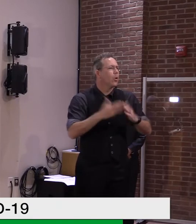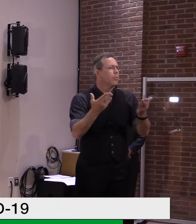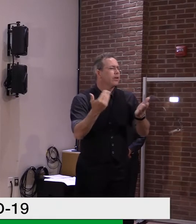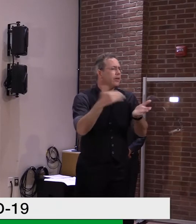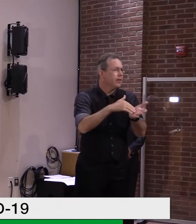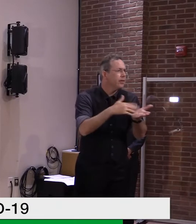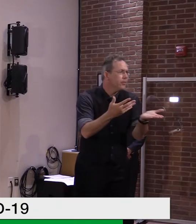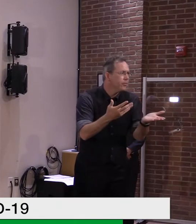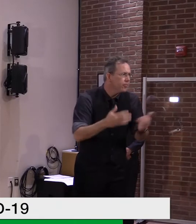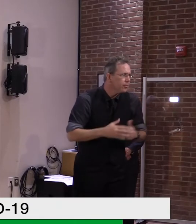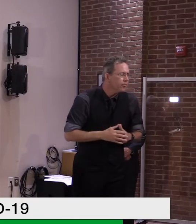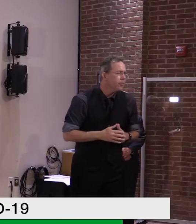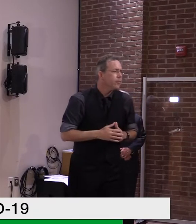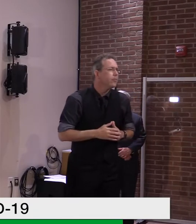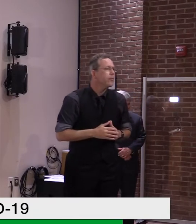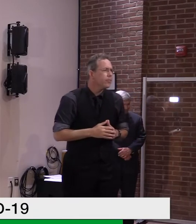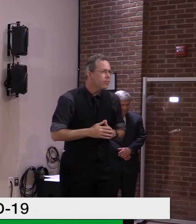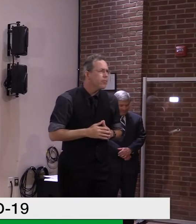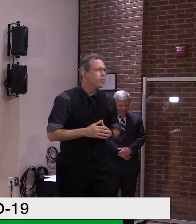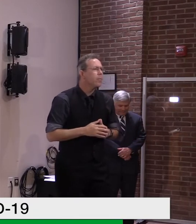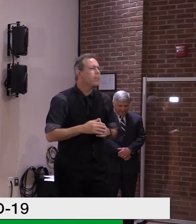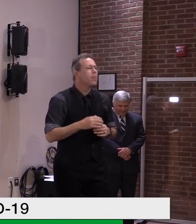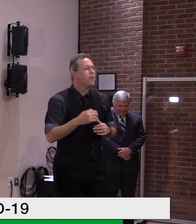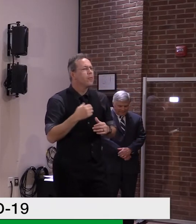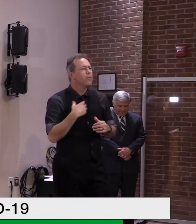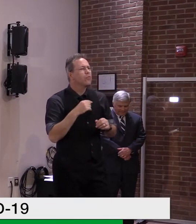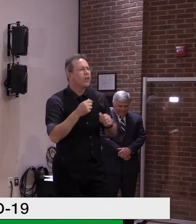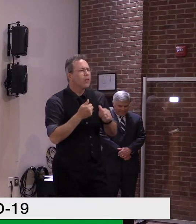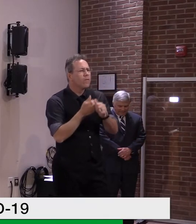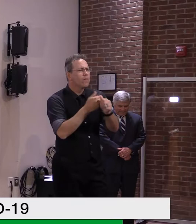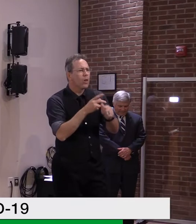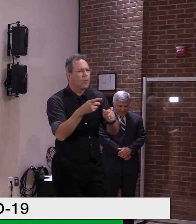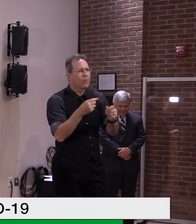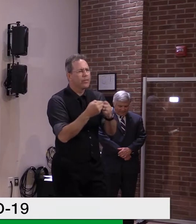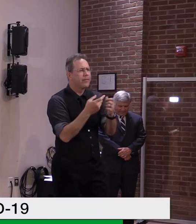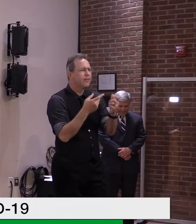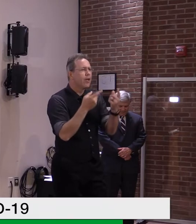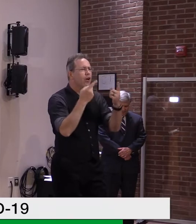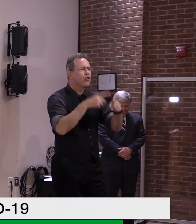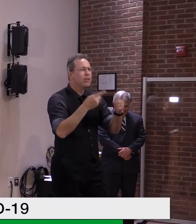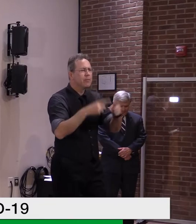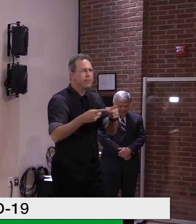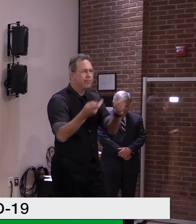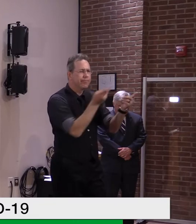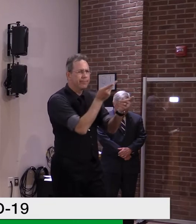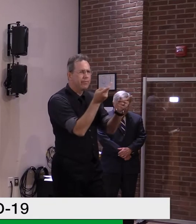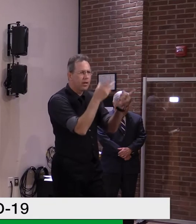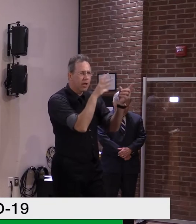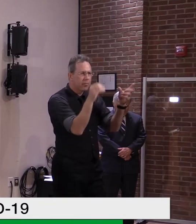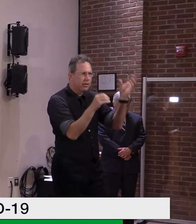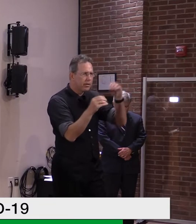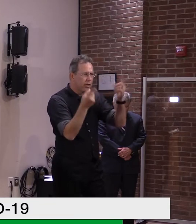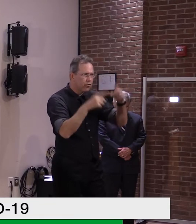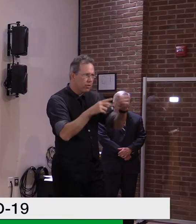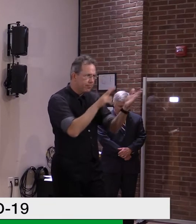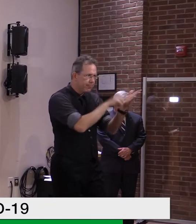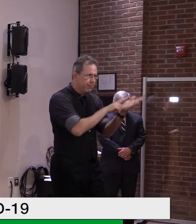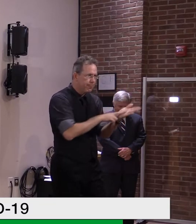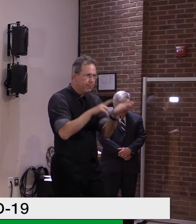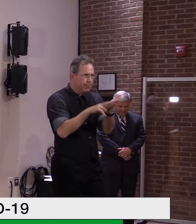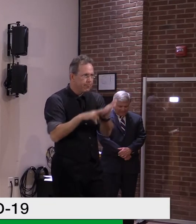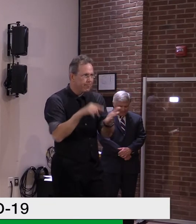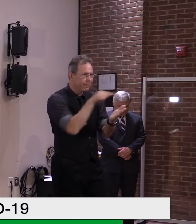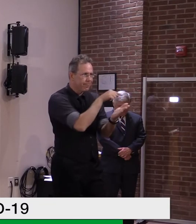exemption for the timeliness portion of the WARN Act requirement. We just haven't come to a final determination on